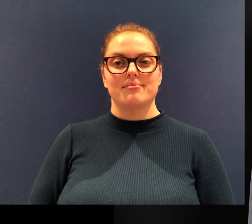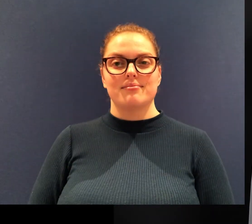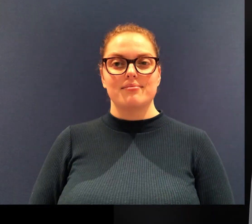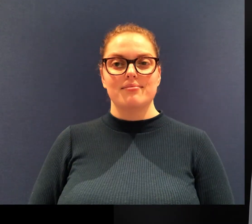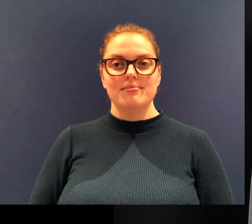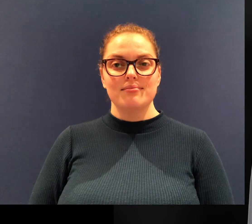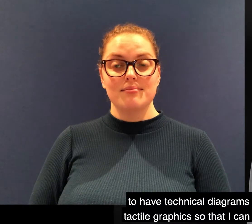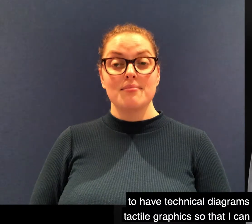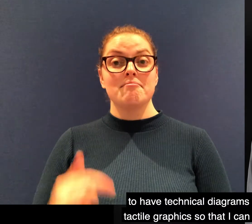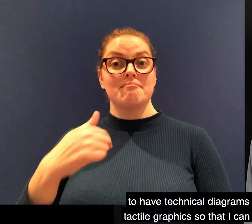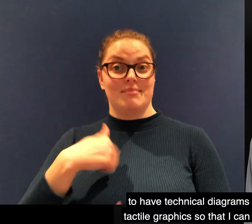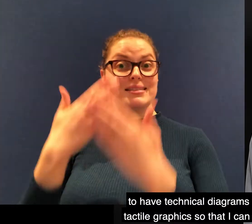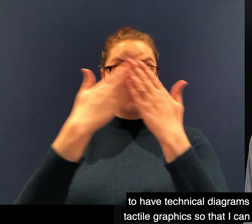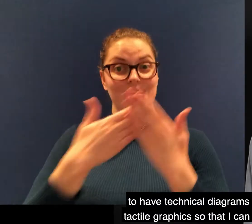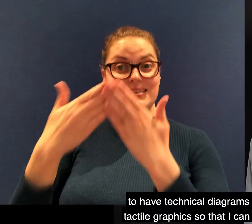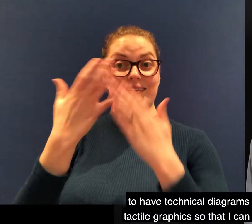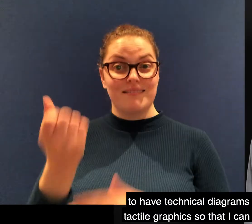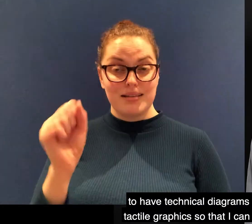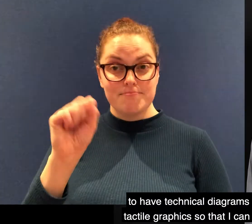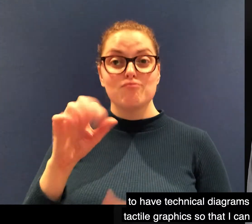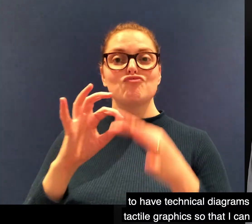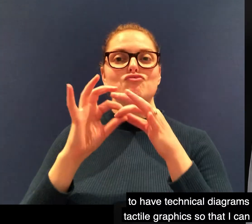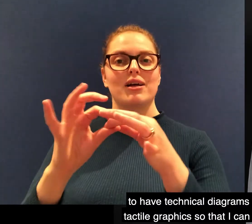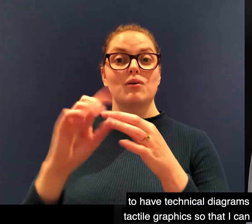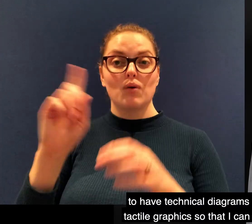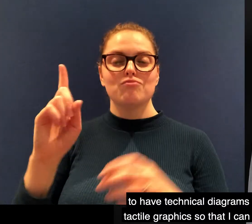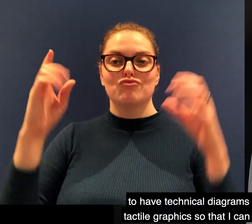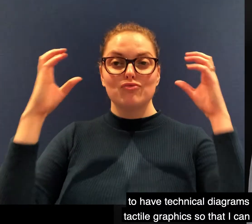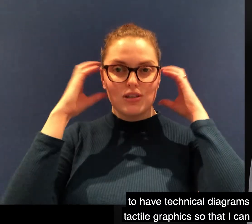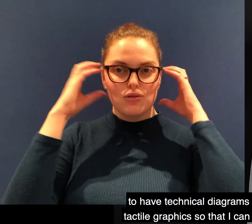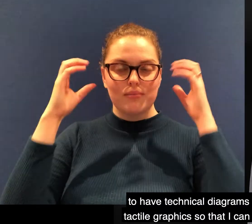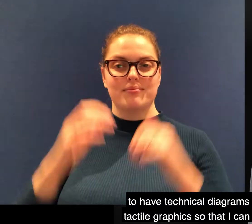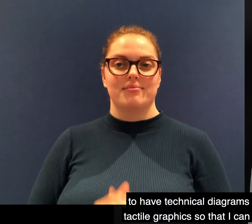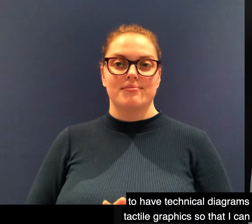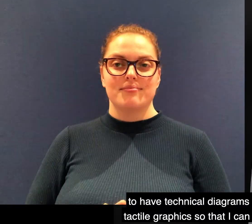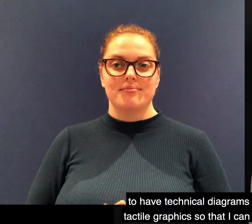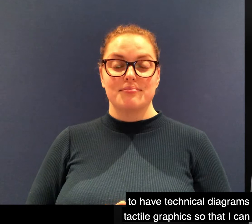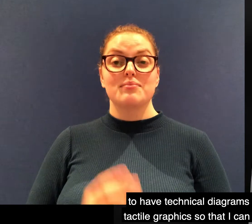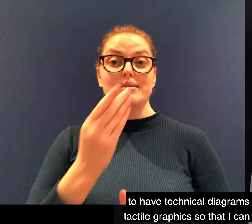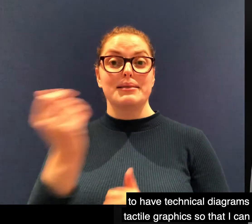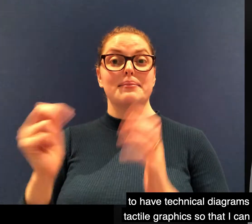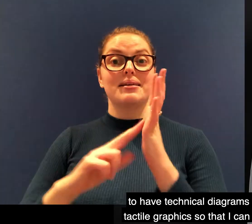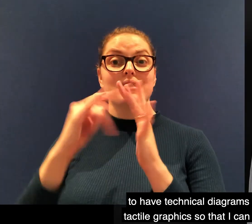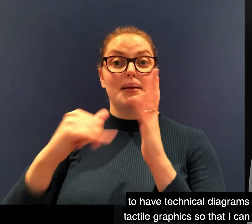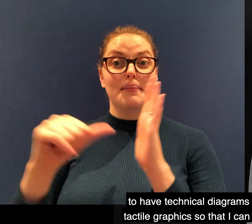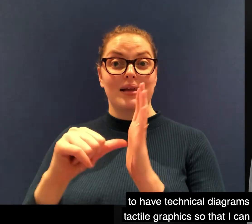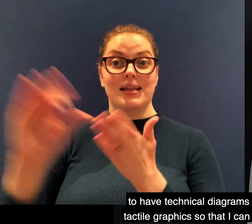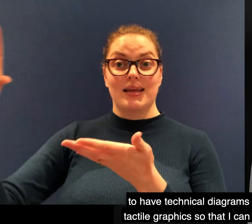to have technical diagrams converted to